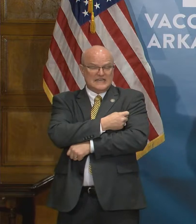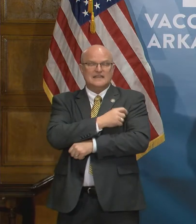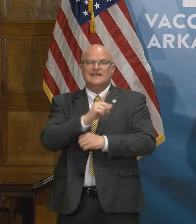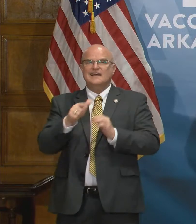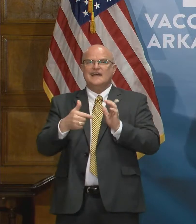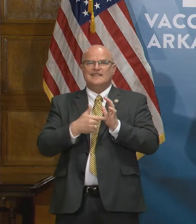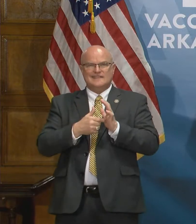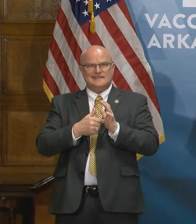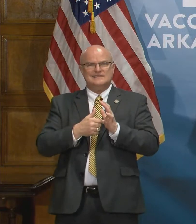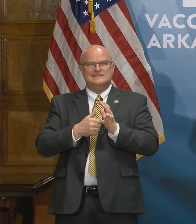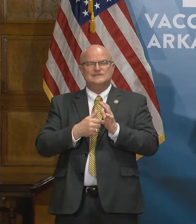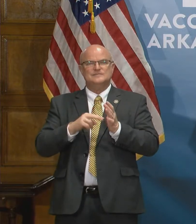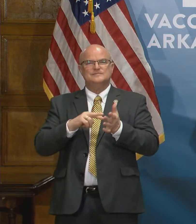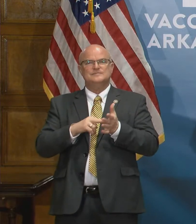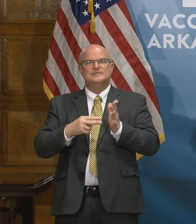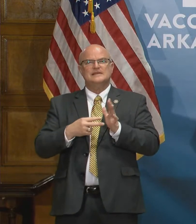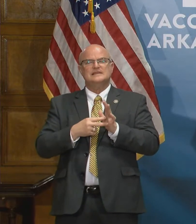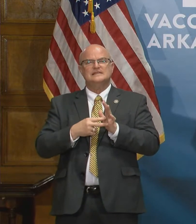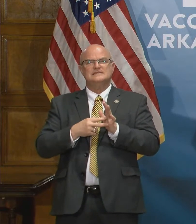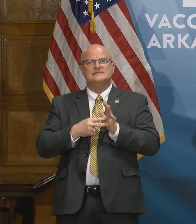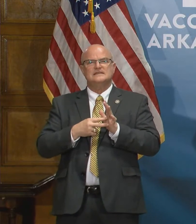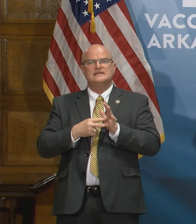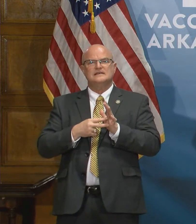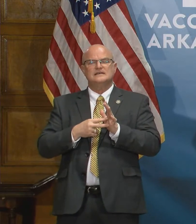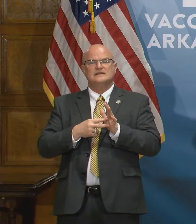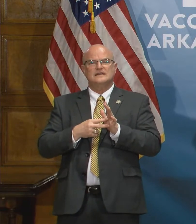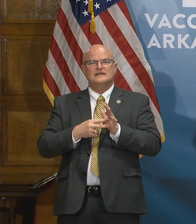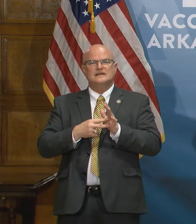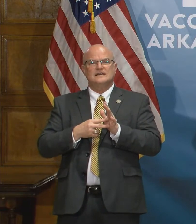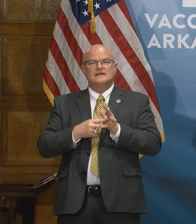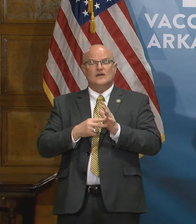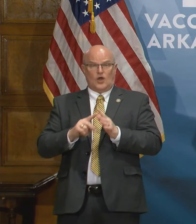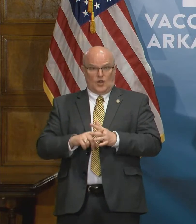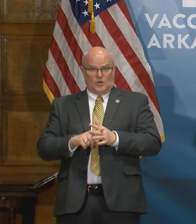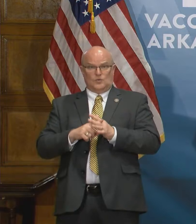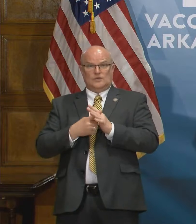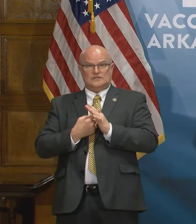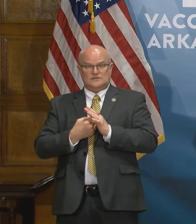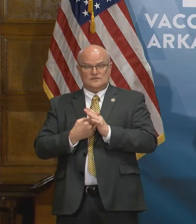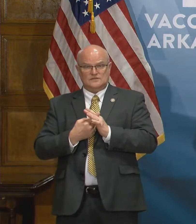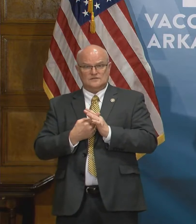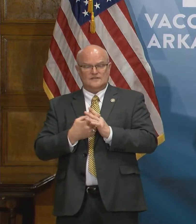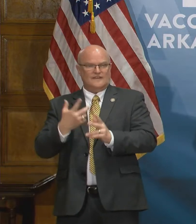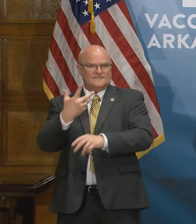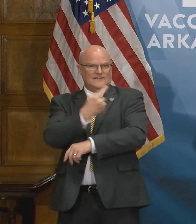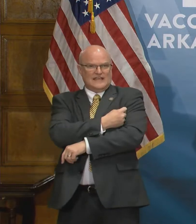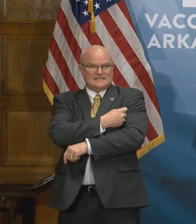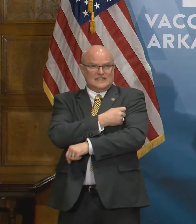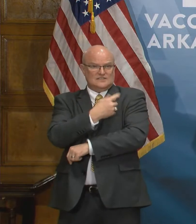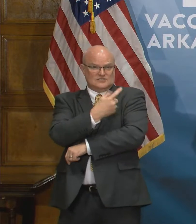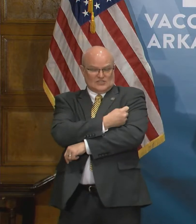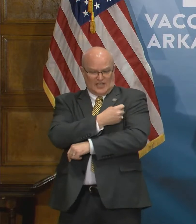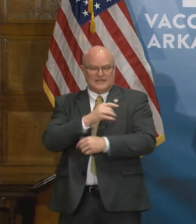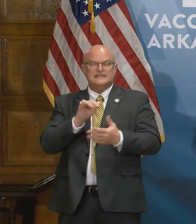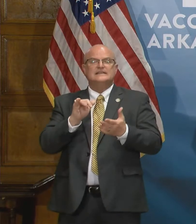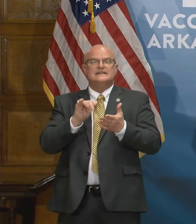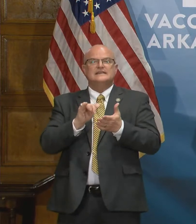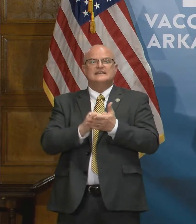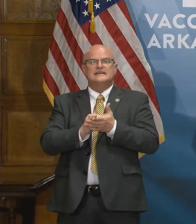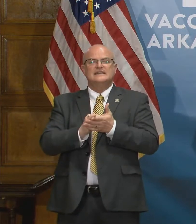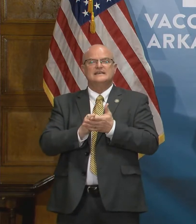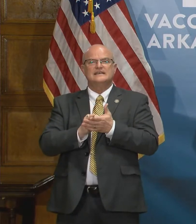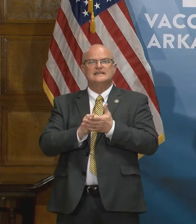this is speaking of the original vaccination shot, which